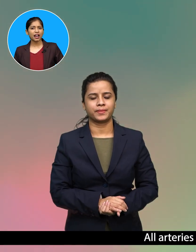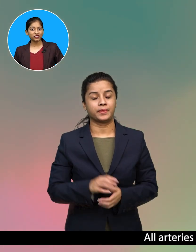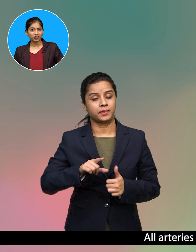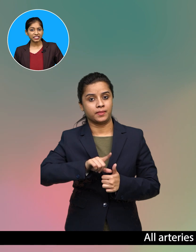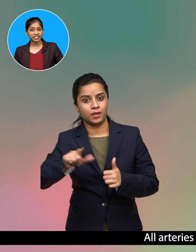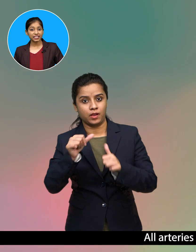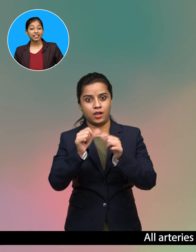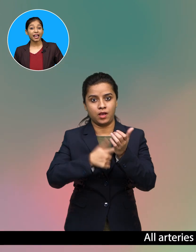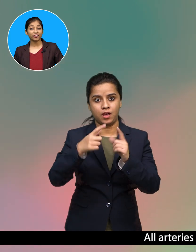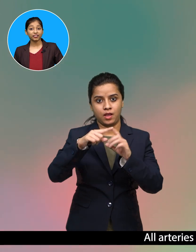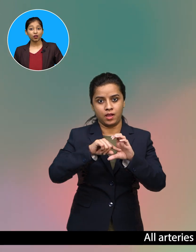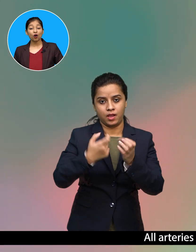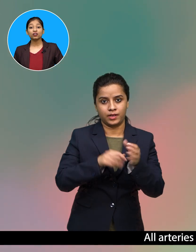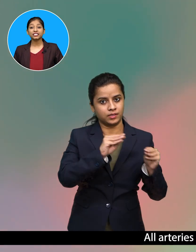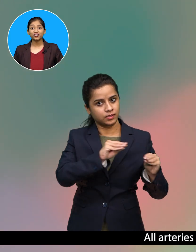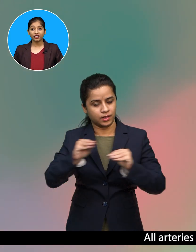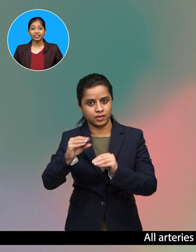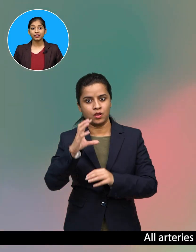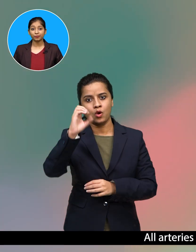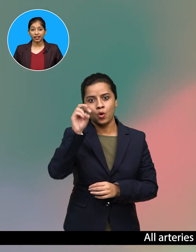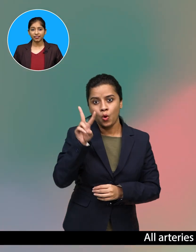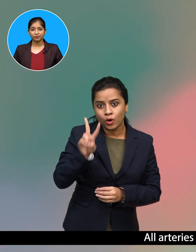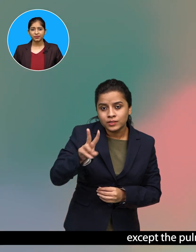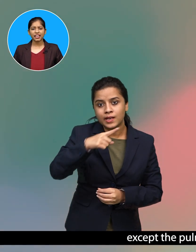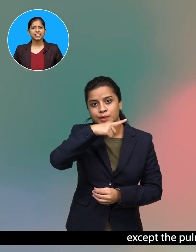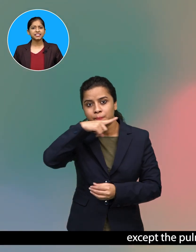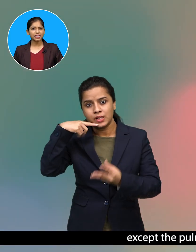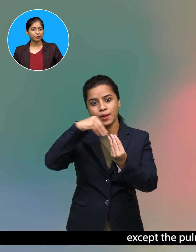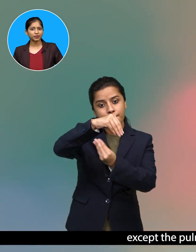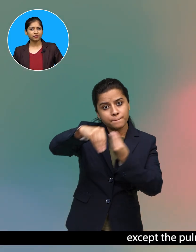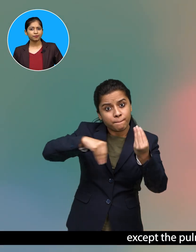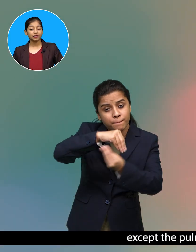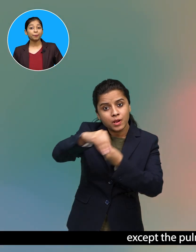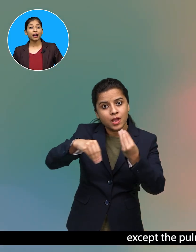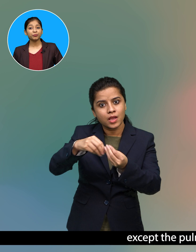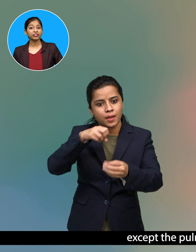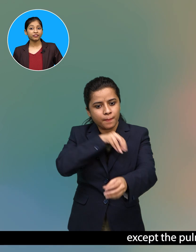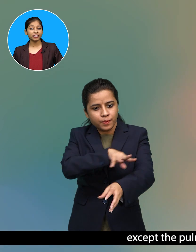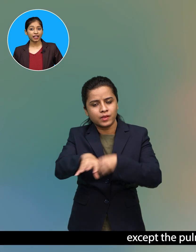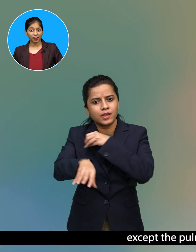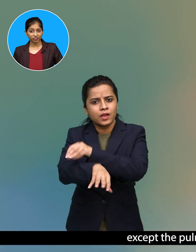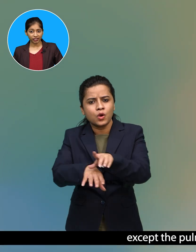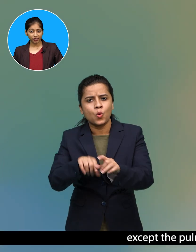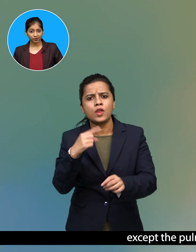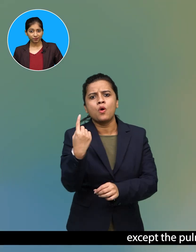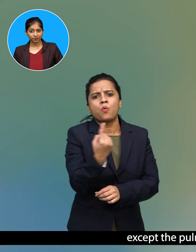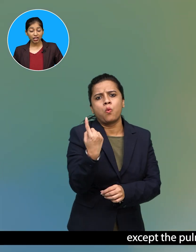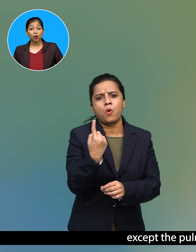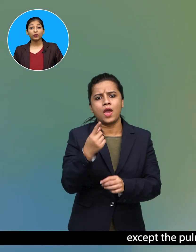All arteries carry oxygenated blood except the pulmonary